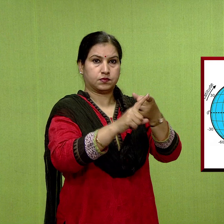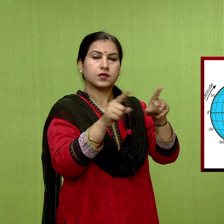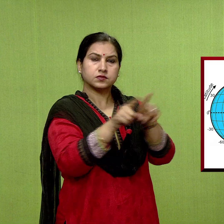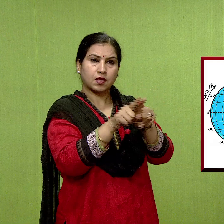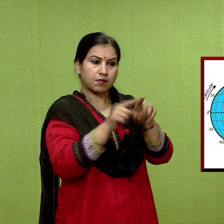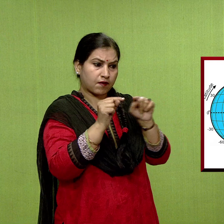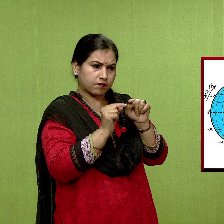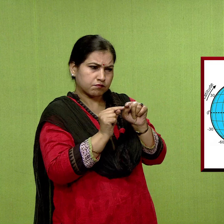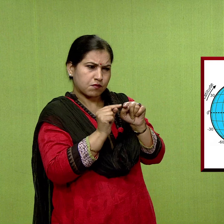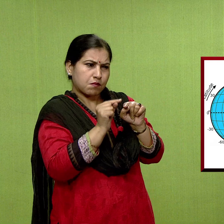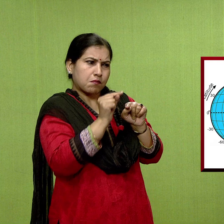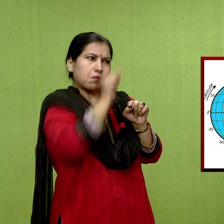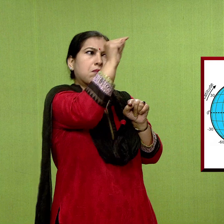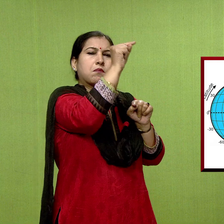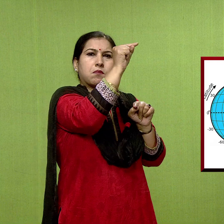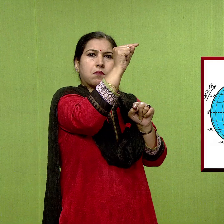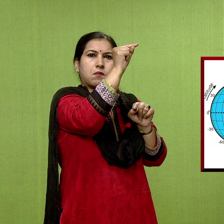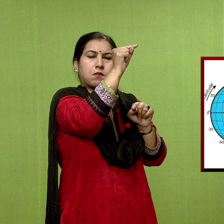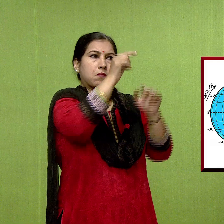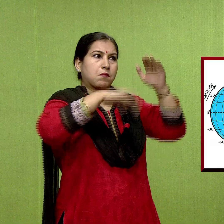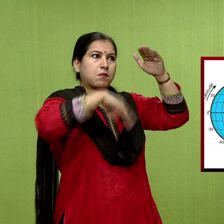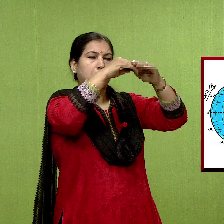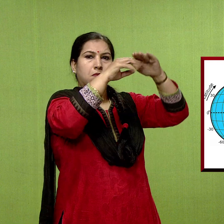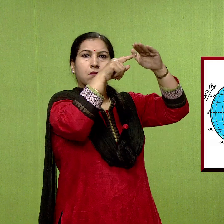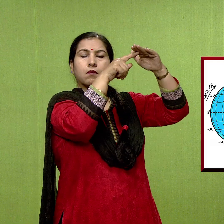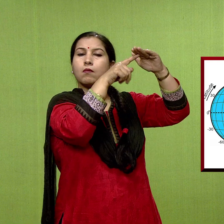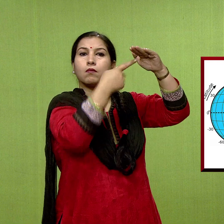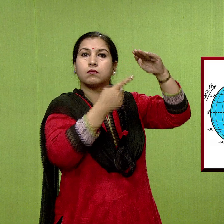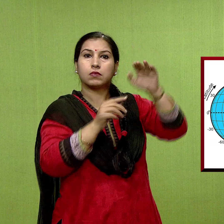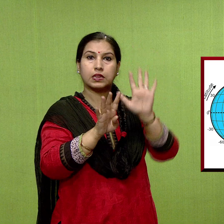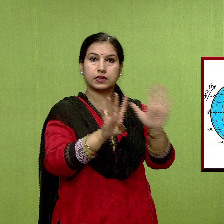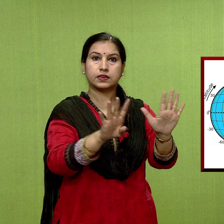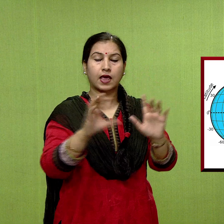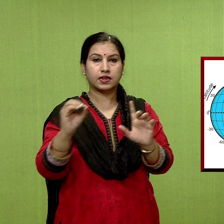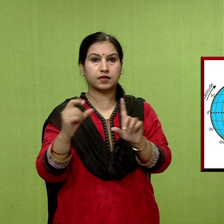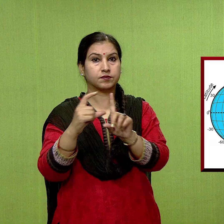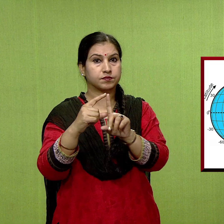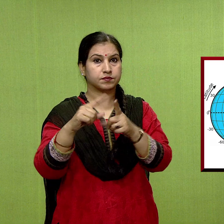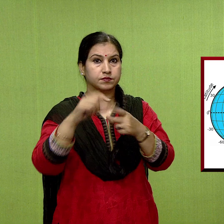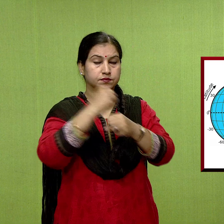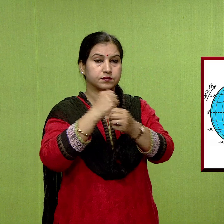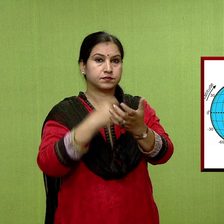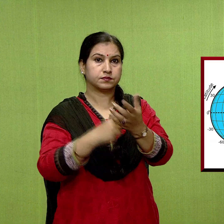while the farthest will be 90 degrees north latitude